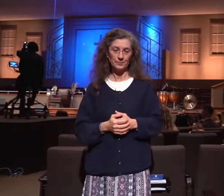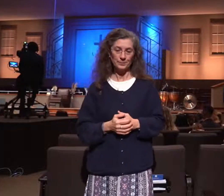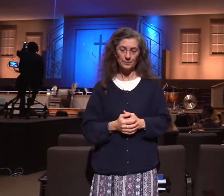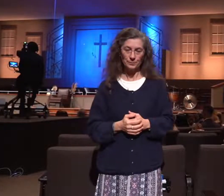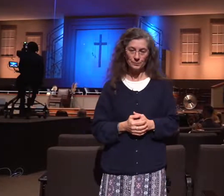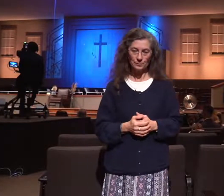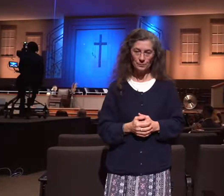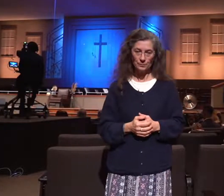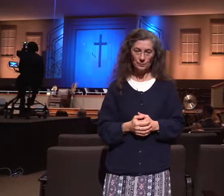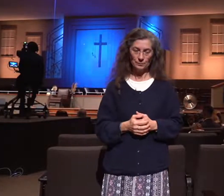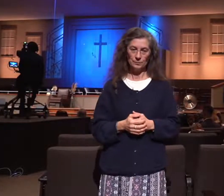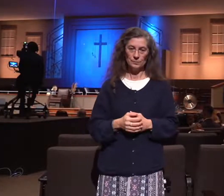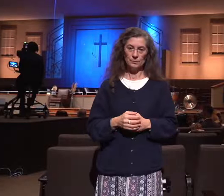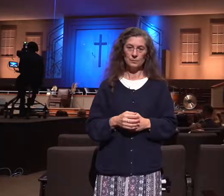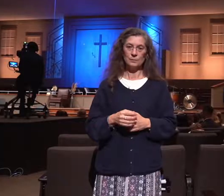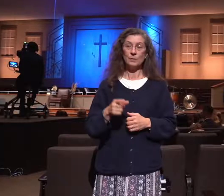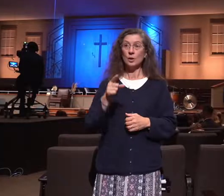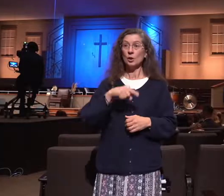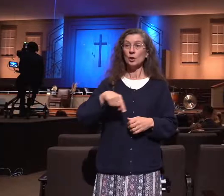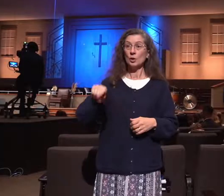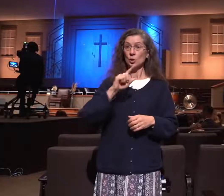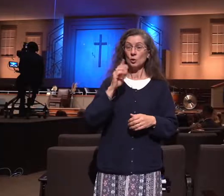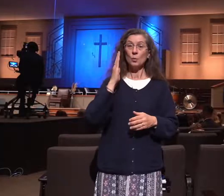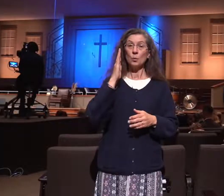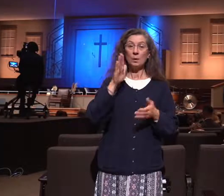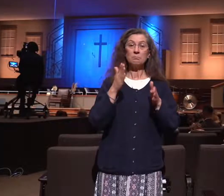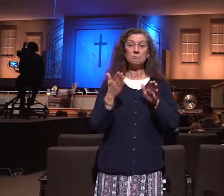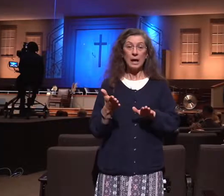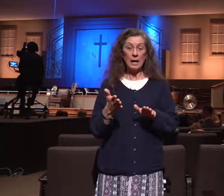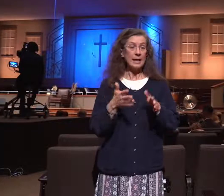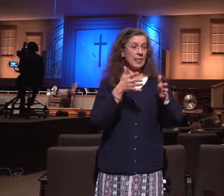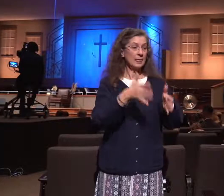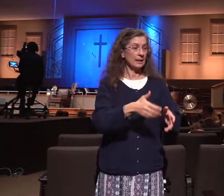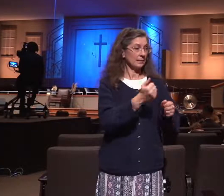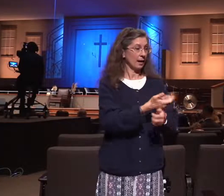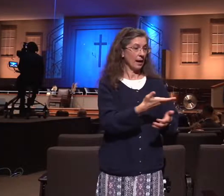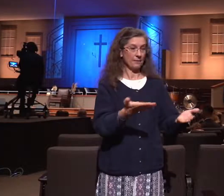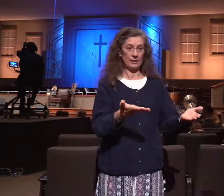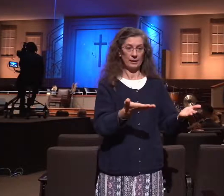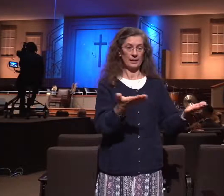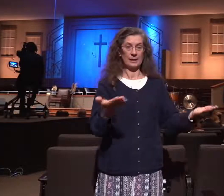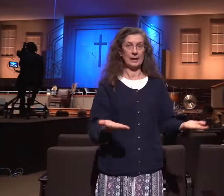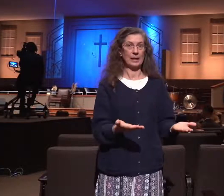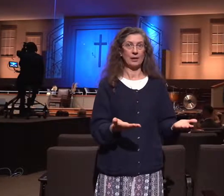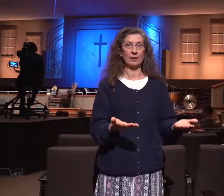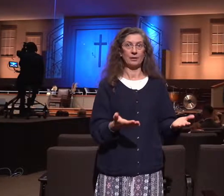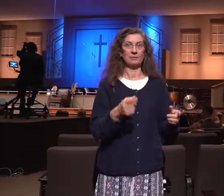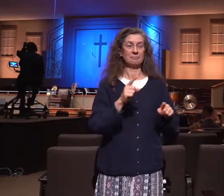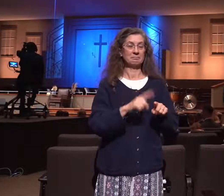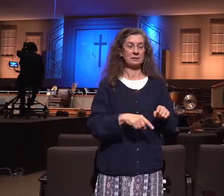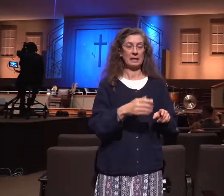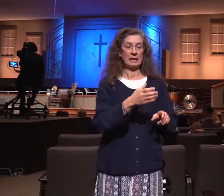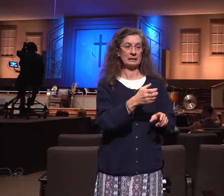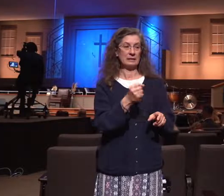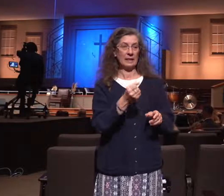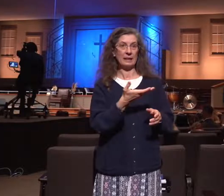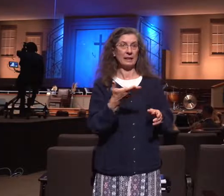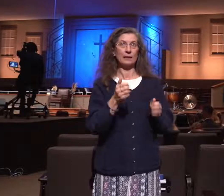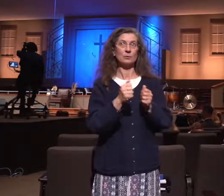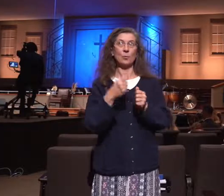I mean, you're going to leave everything you have one day. We're not going to take one earthly thing to